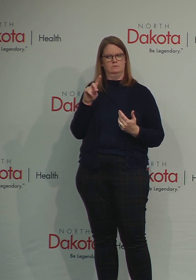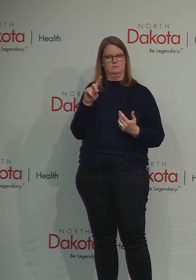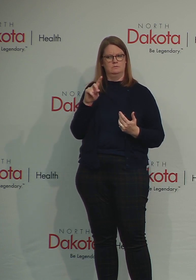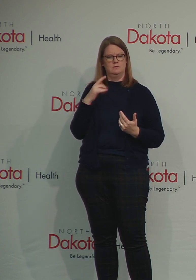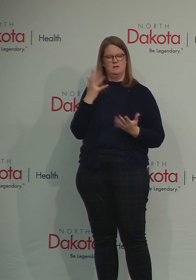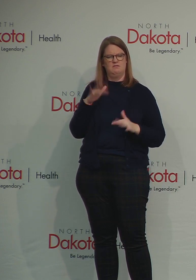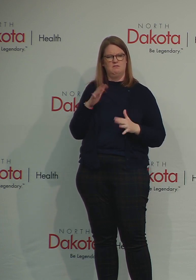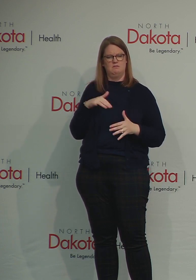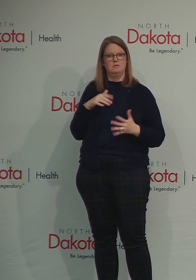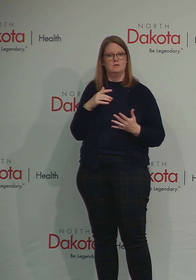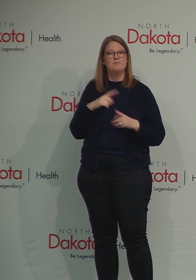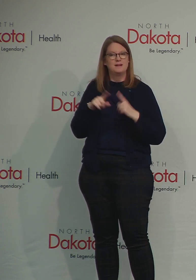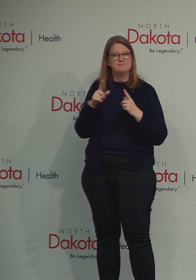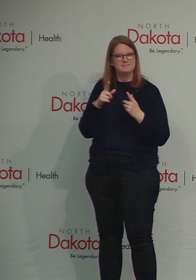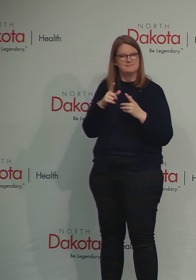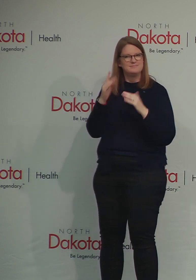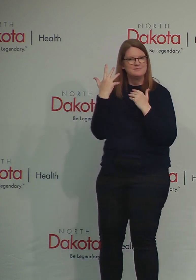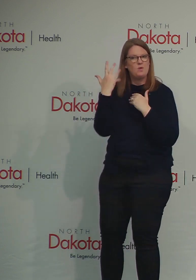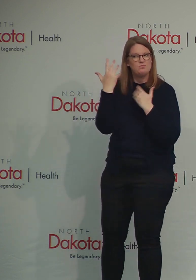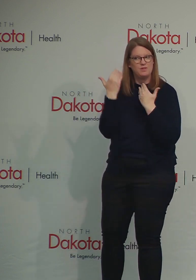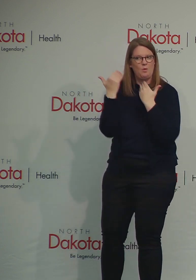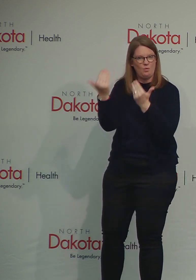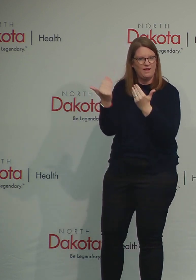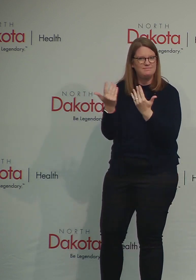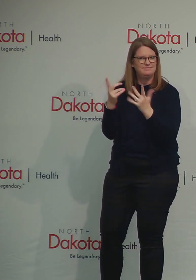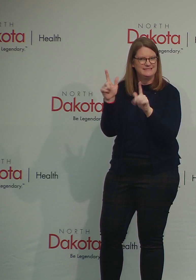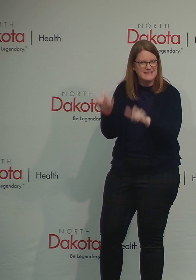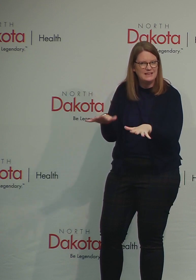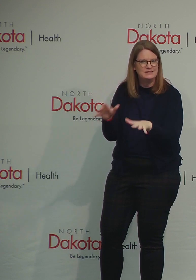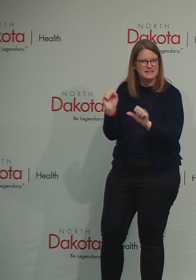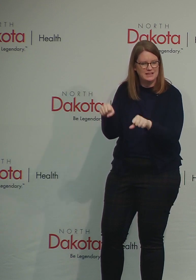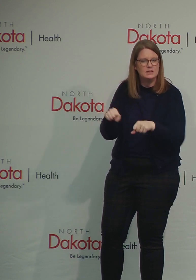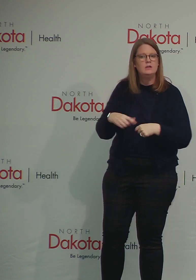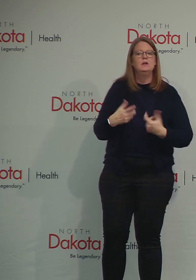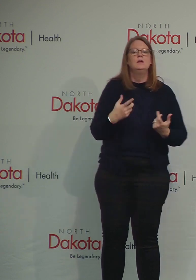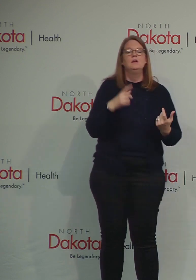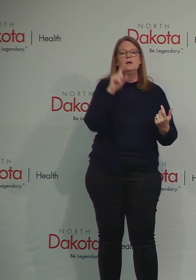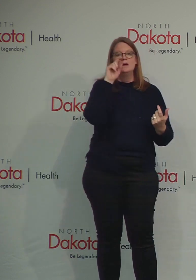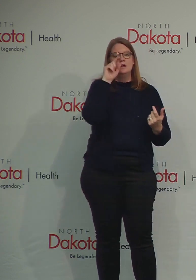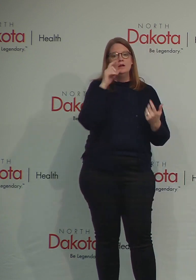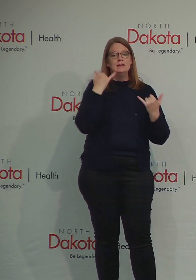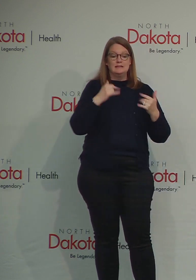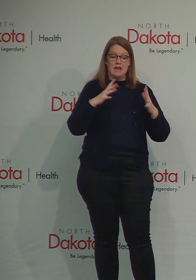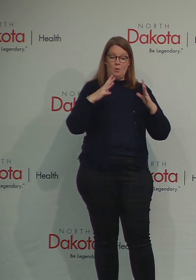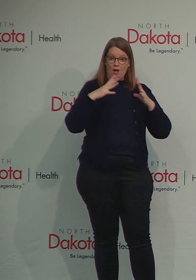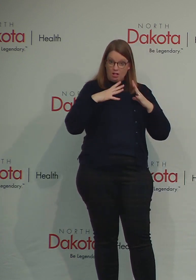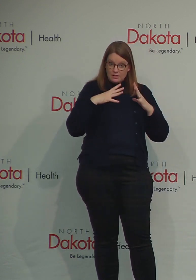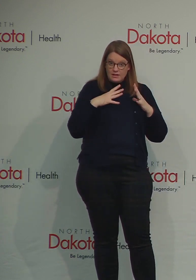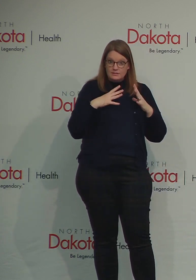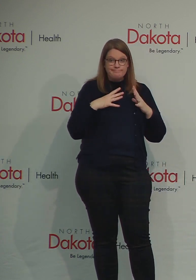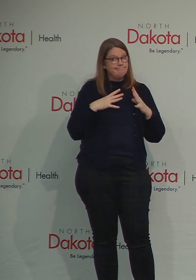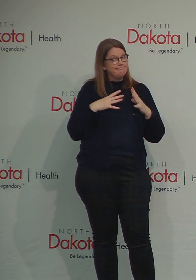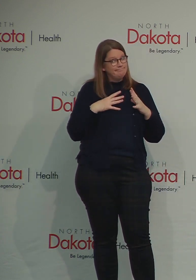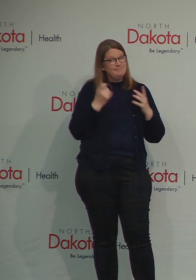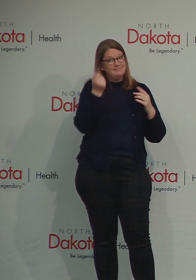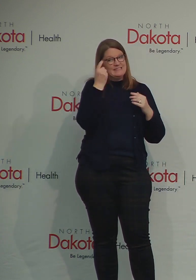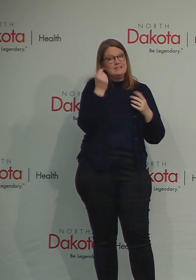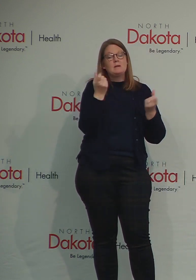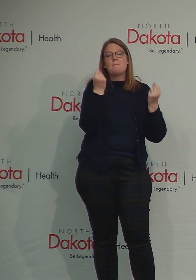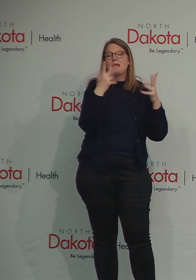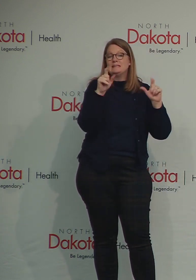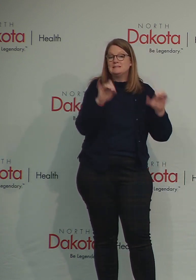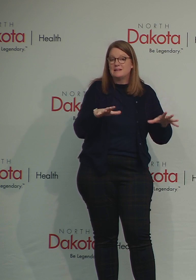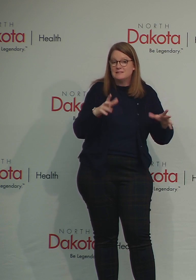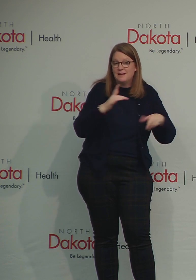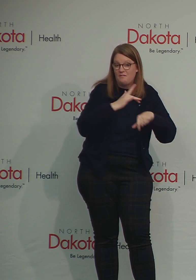get tested. And so again, as we look ahead to the holidays, there's lots of testing opportunities in North Dakota.